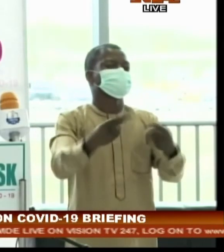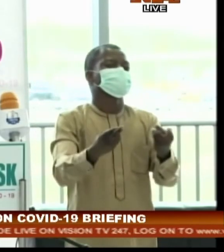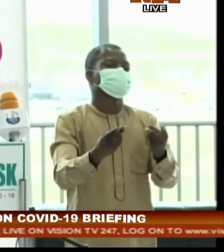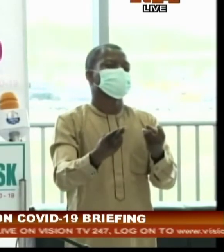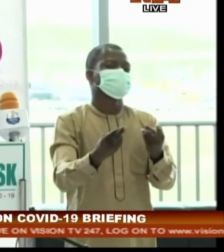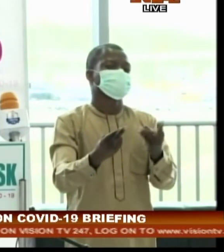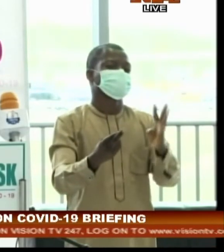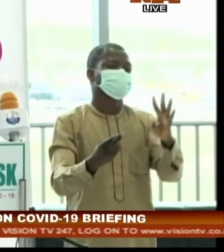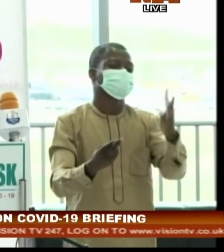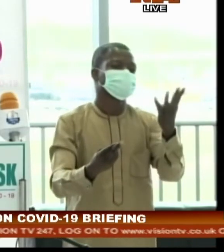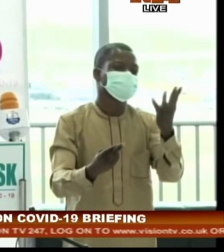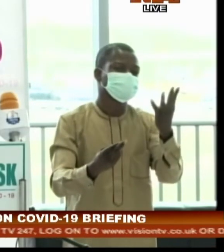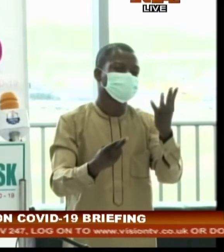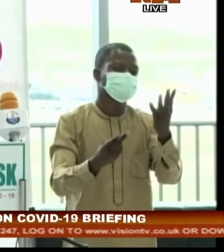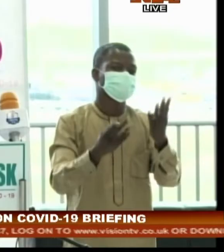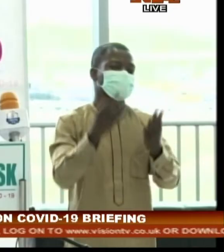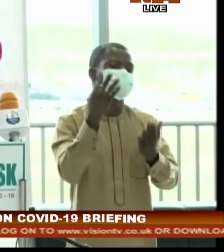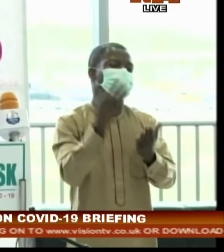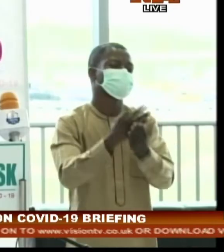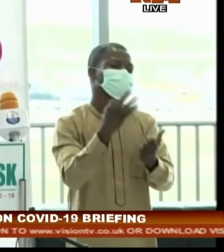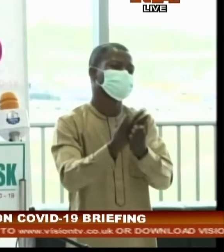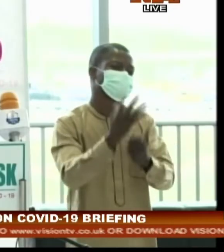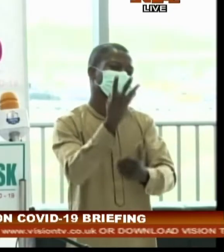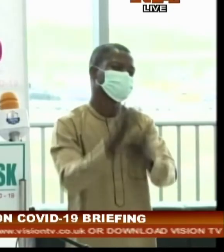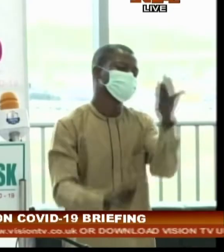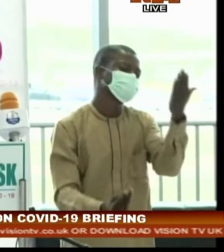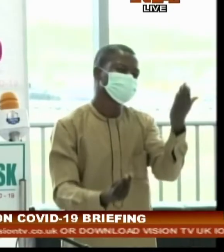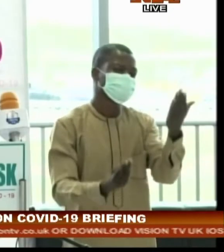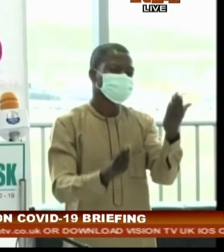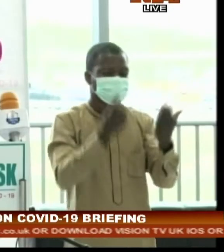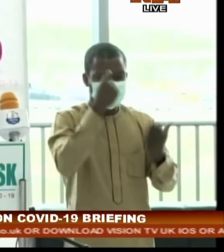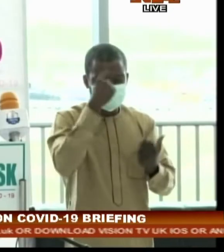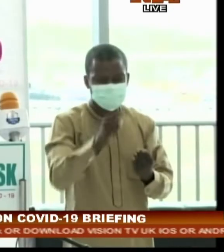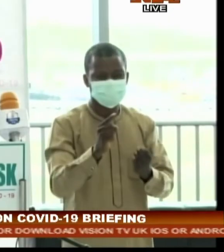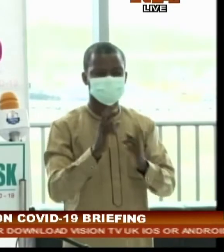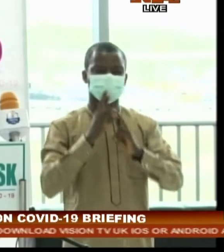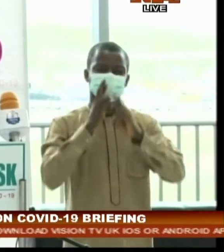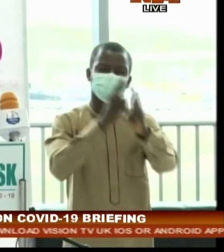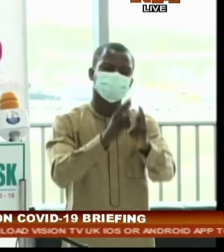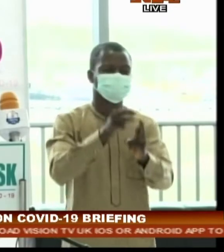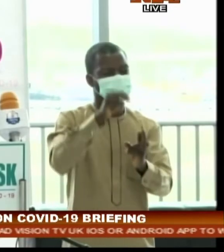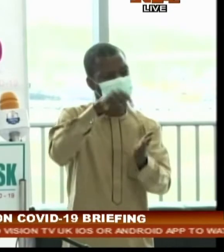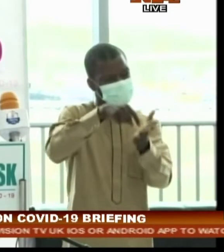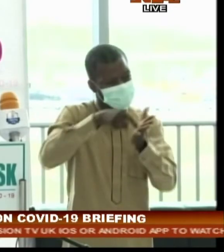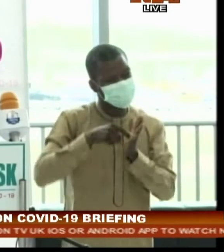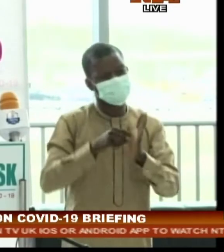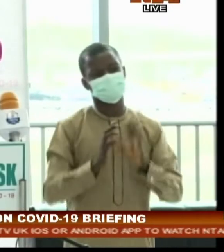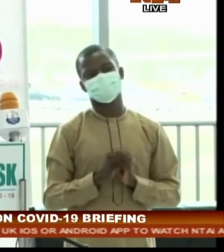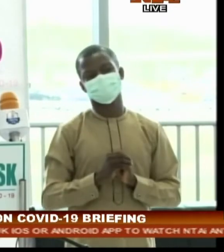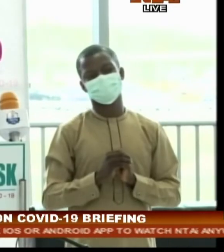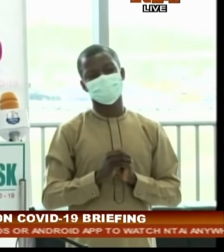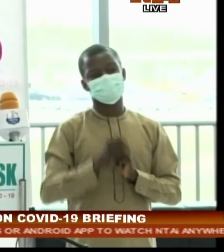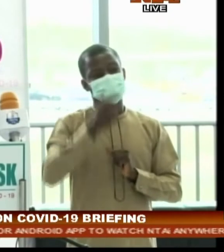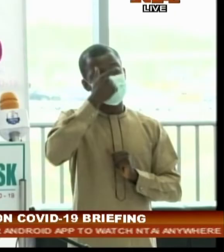funding across many countries for their response needs.